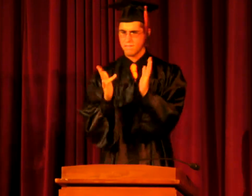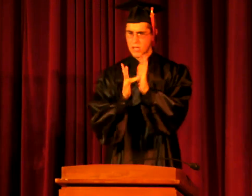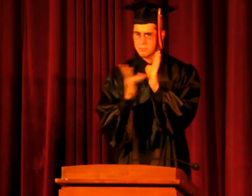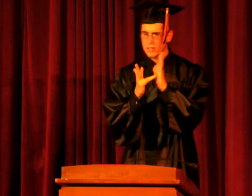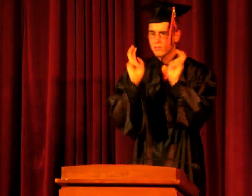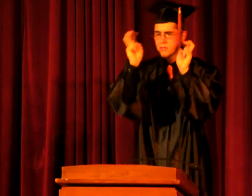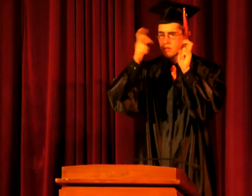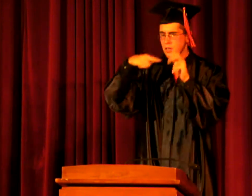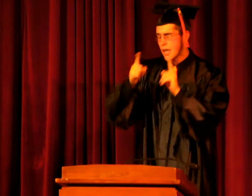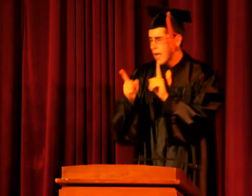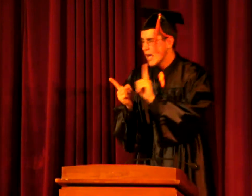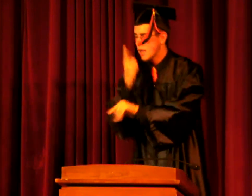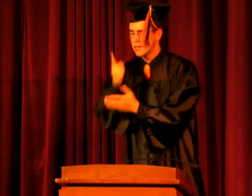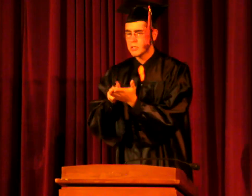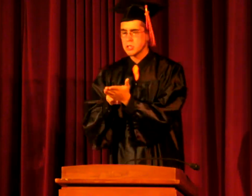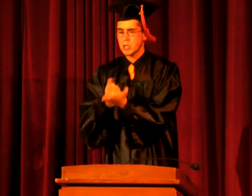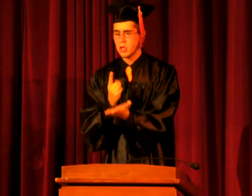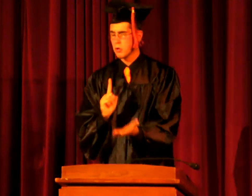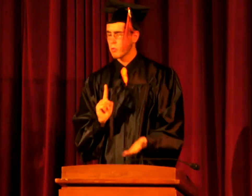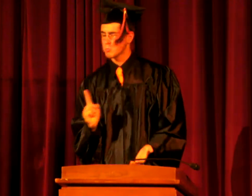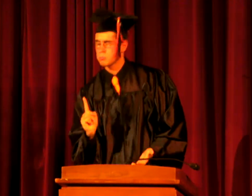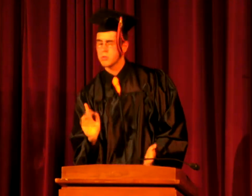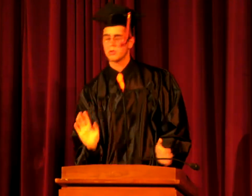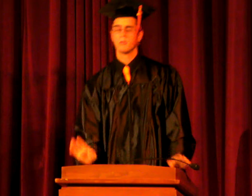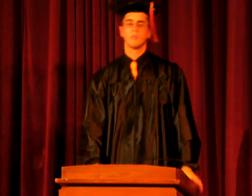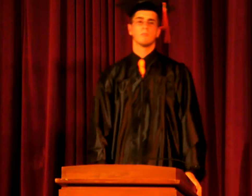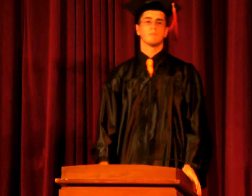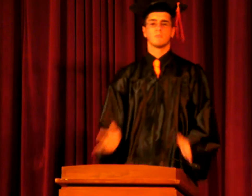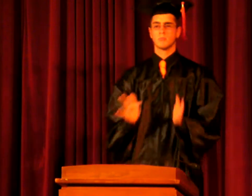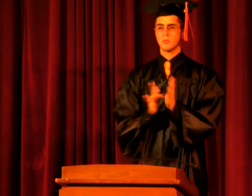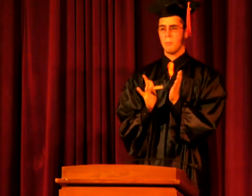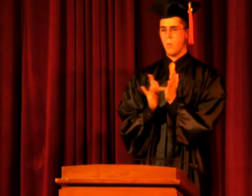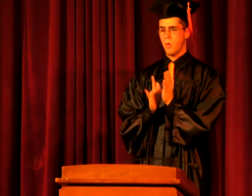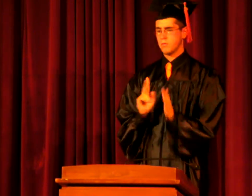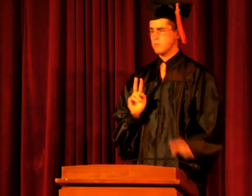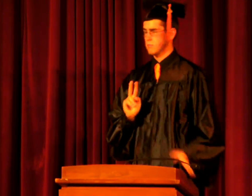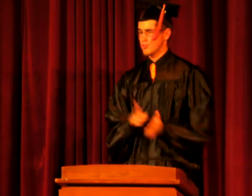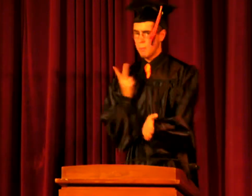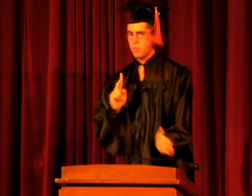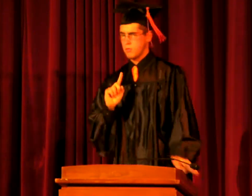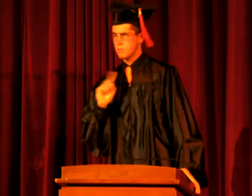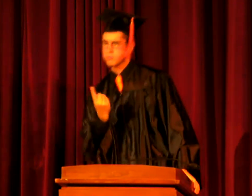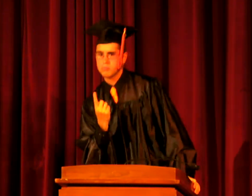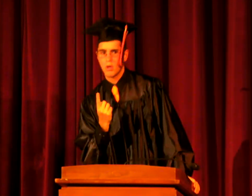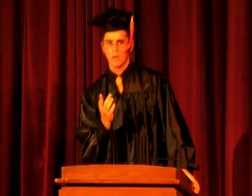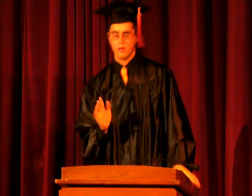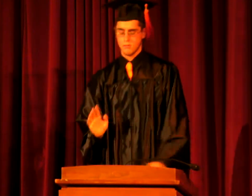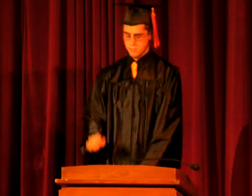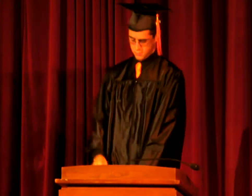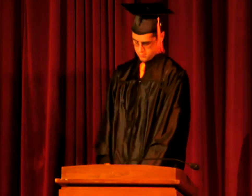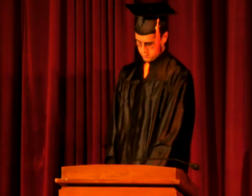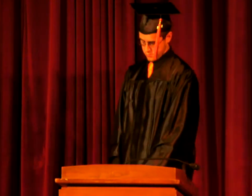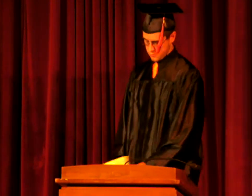In our freshman year, we hit a single. In our sophomore sophomore year, we hit a double.